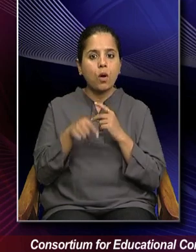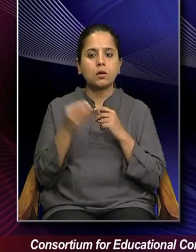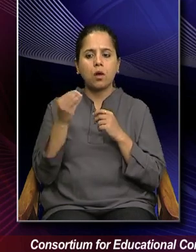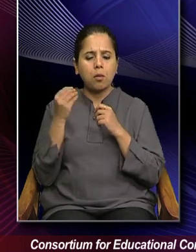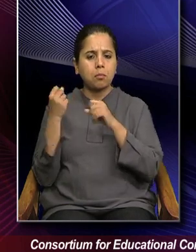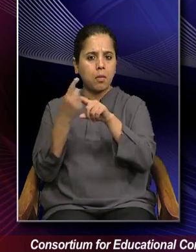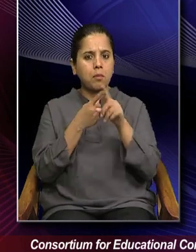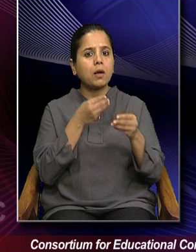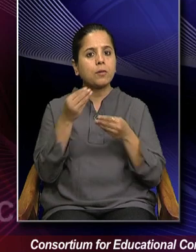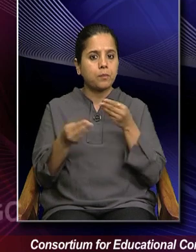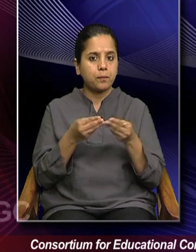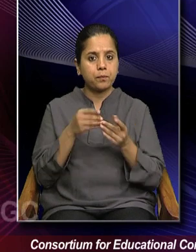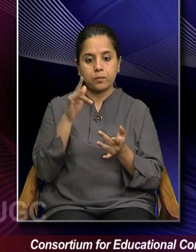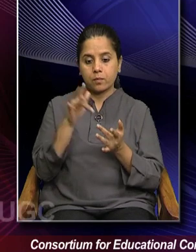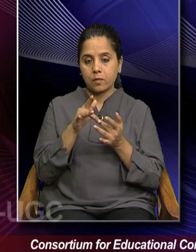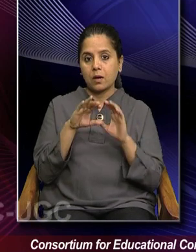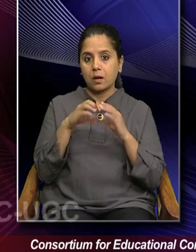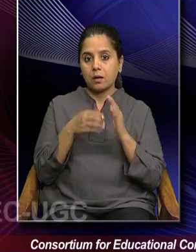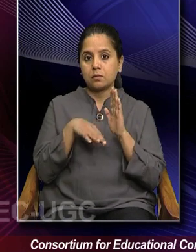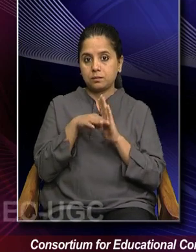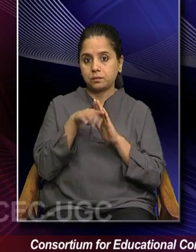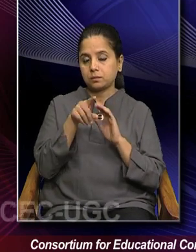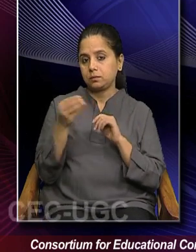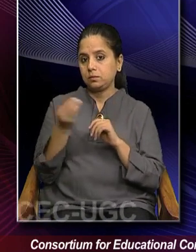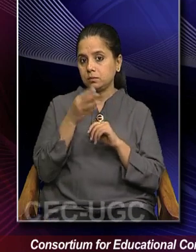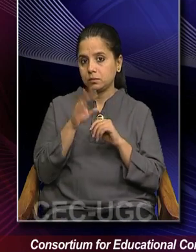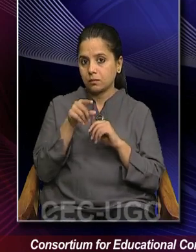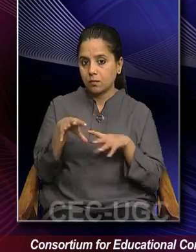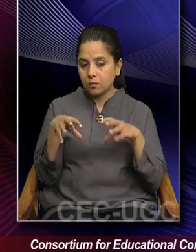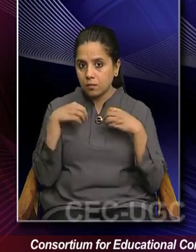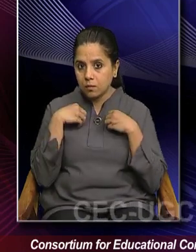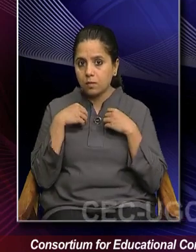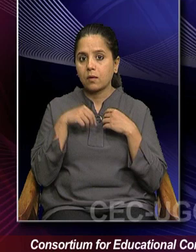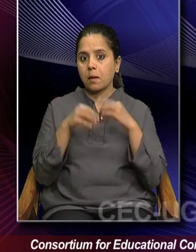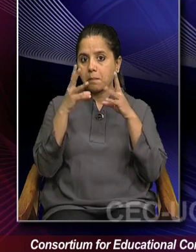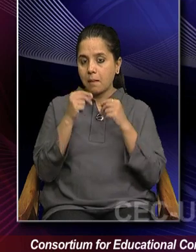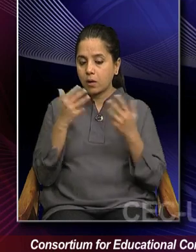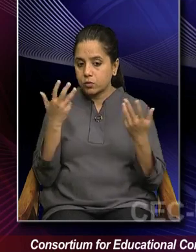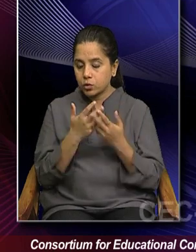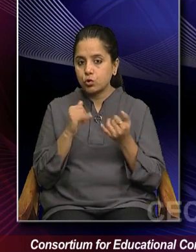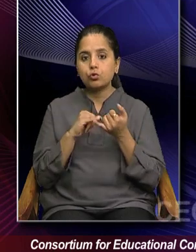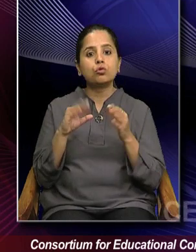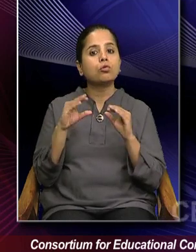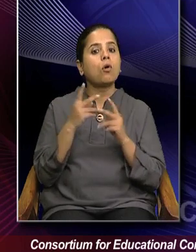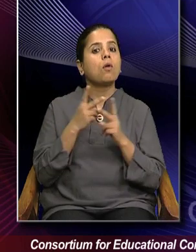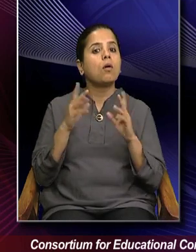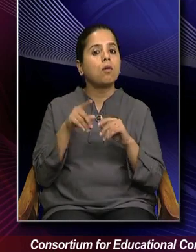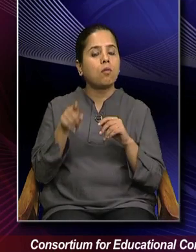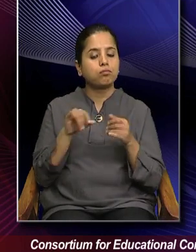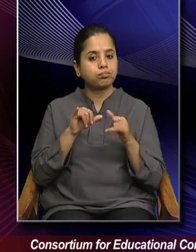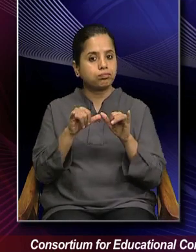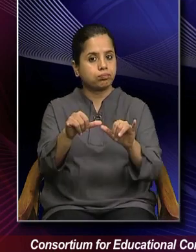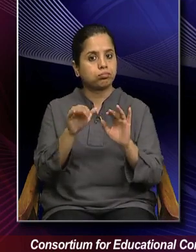cues. In the middle grade, there is an adaptive maths software that